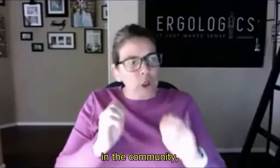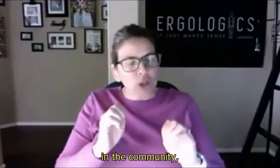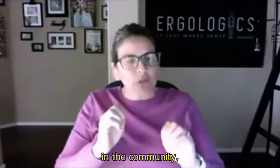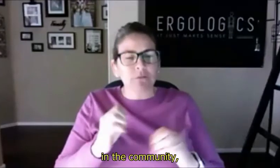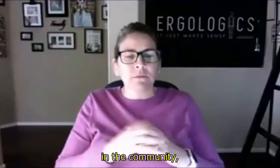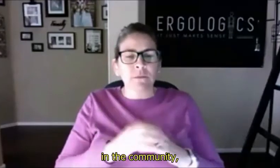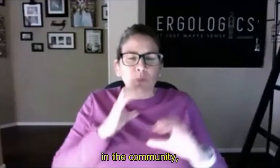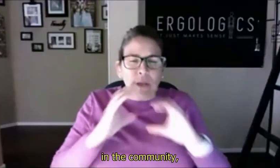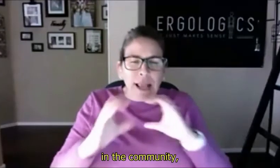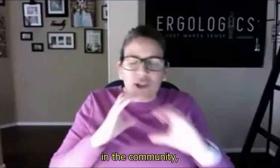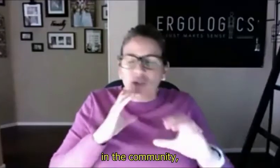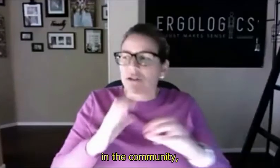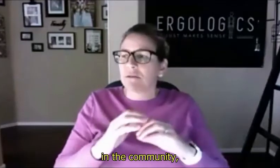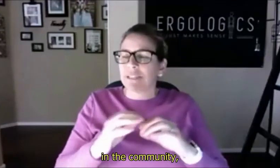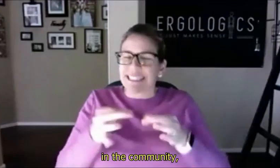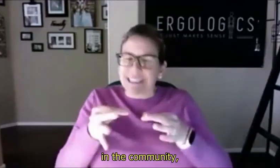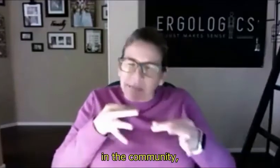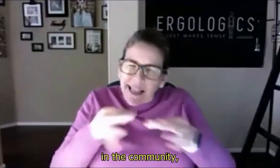individuals in the community,